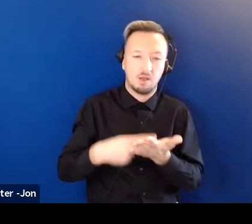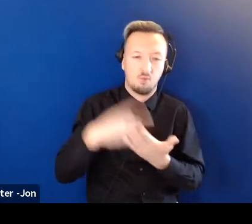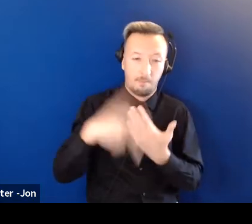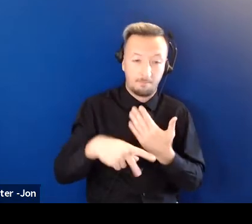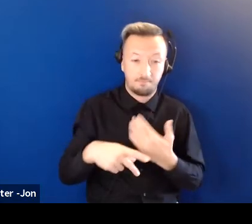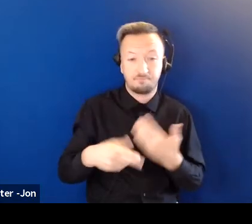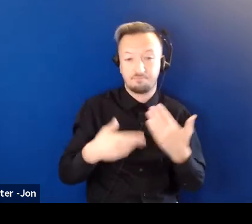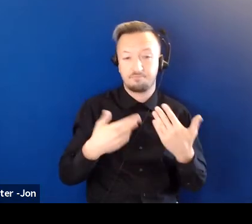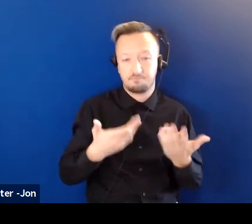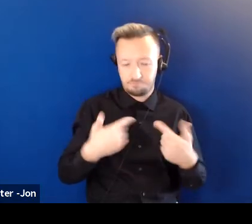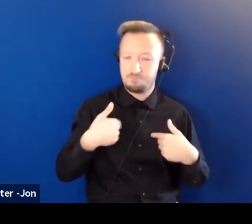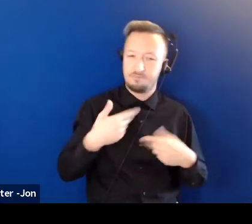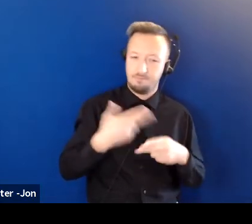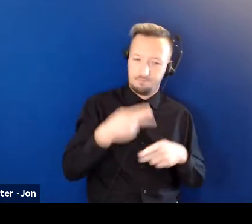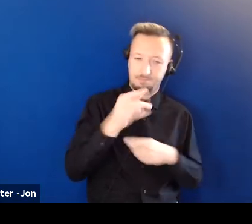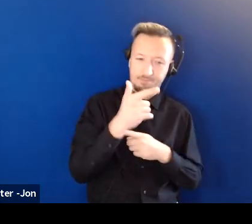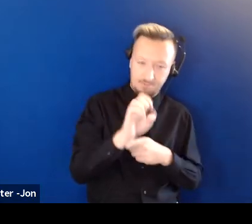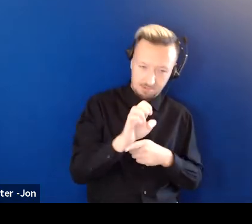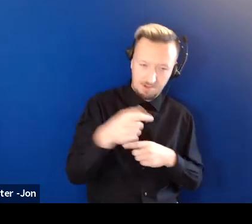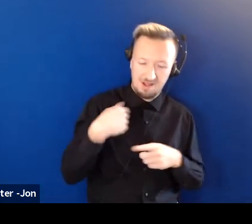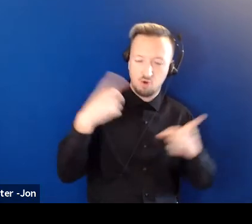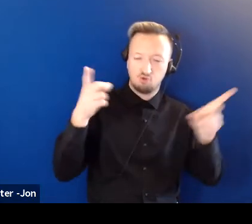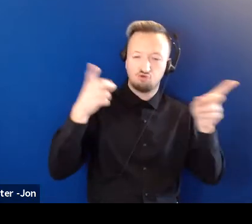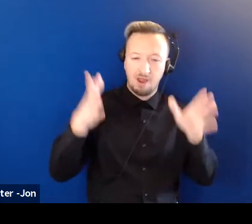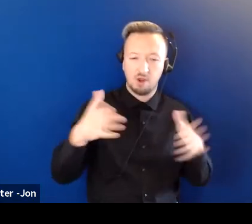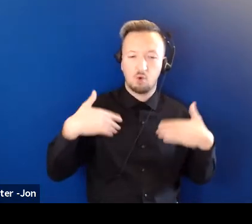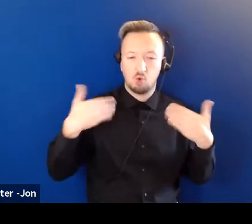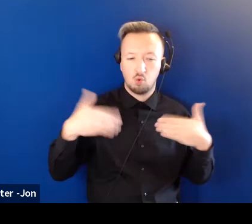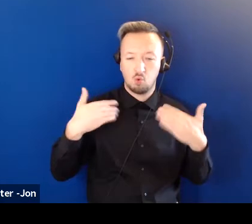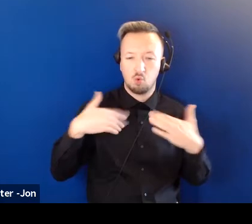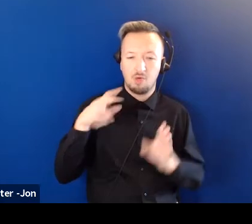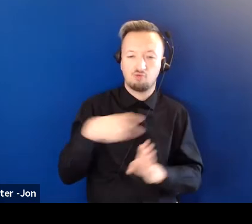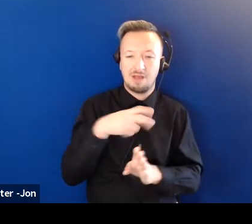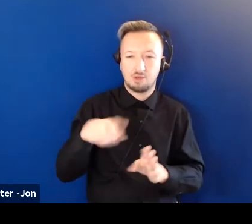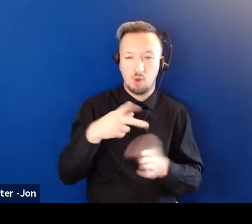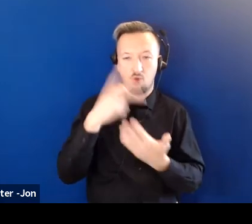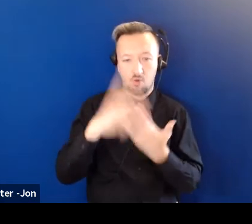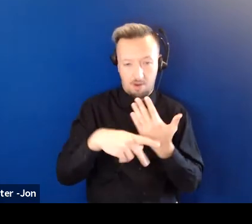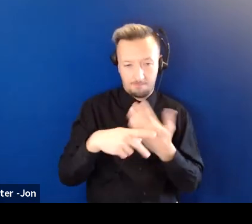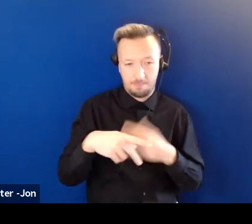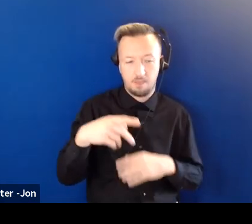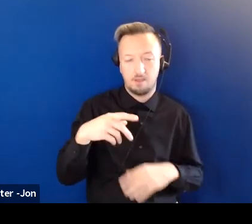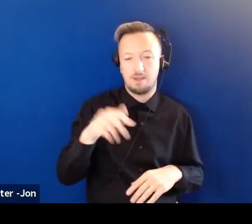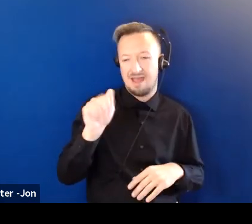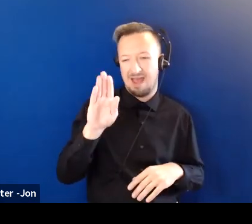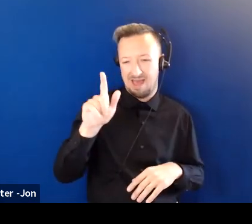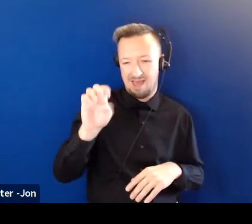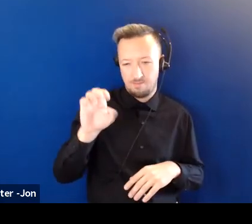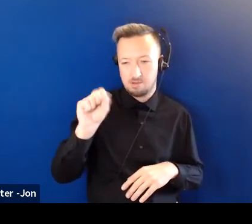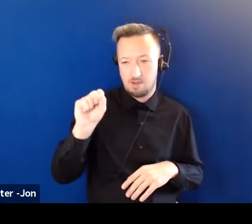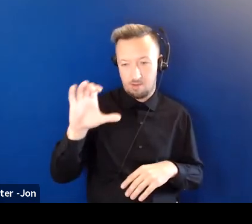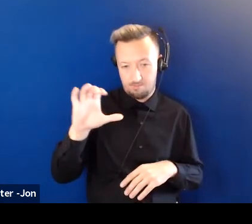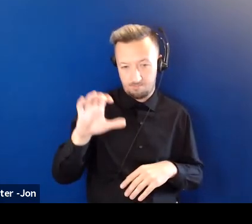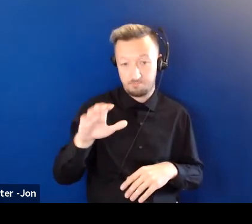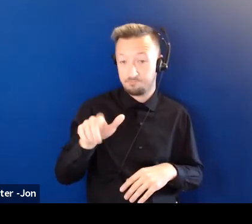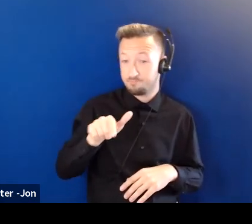So like I said, I'm Paige Maxwell. I'm the director of our youth transition programs for Able, South Carolina, and I'm going